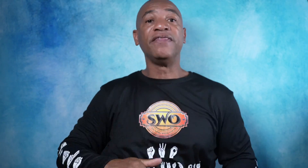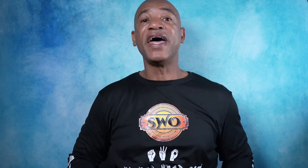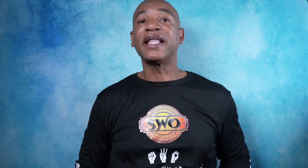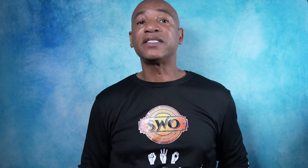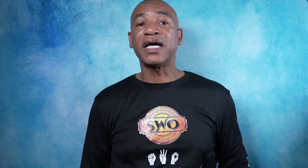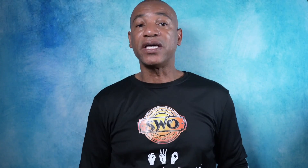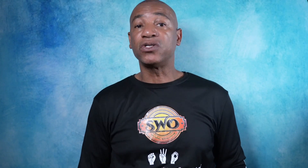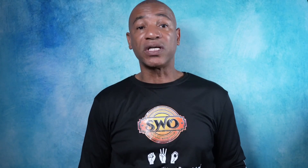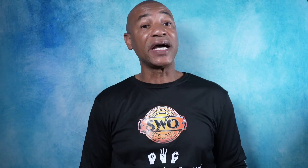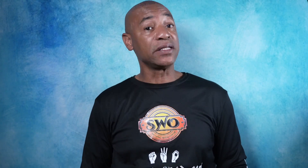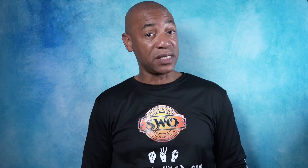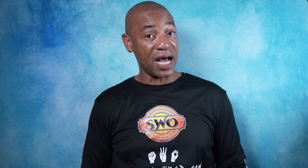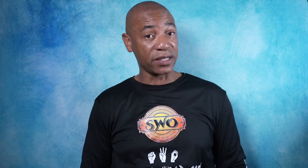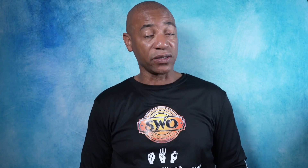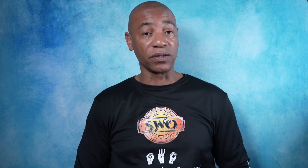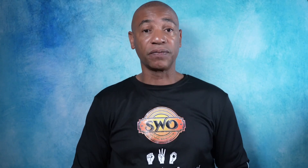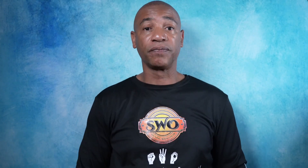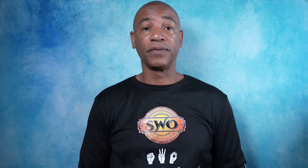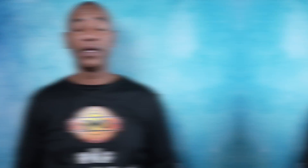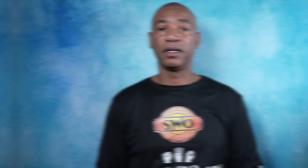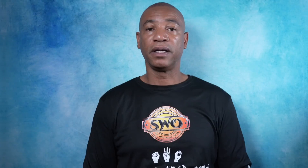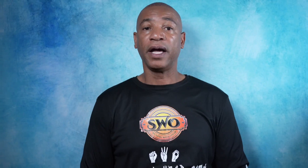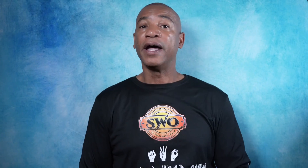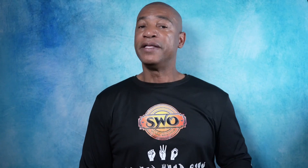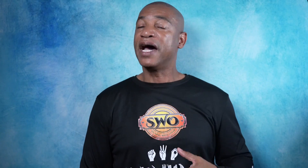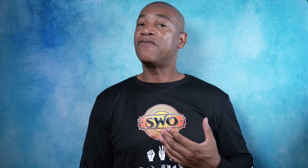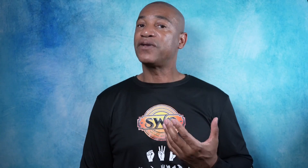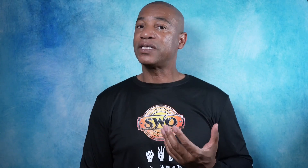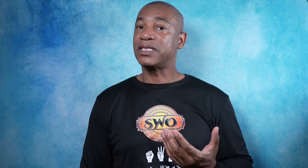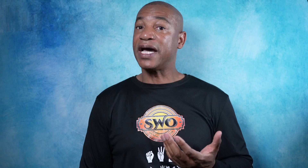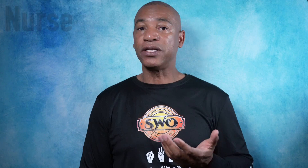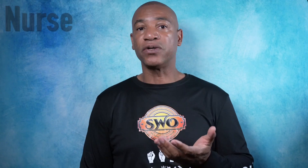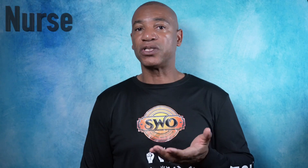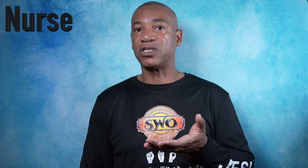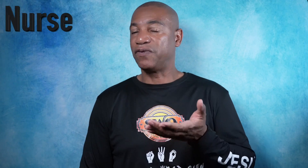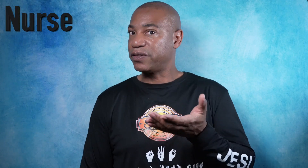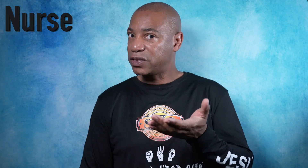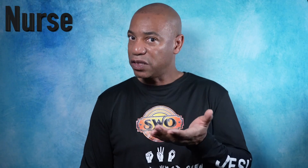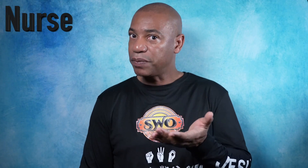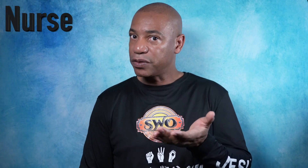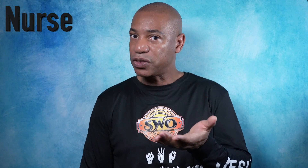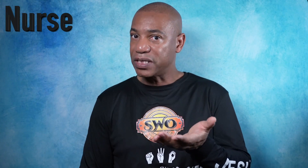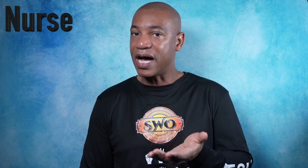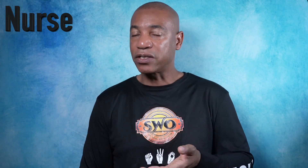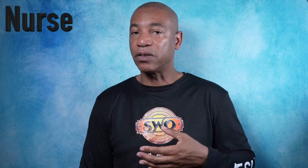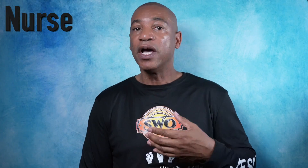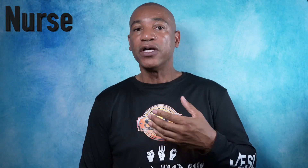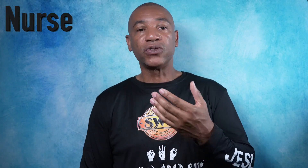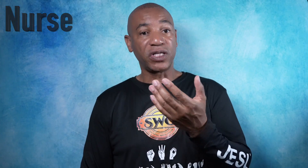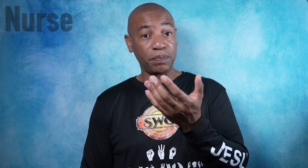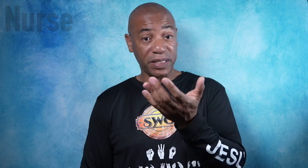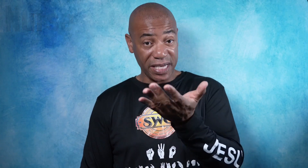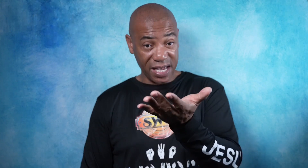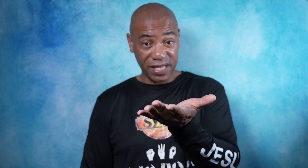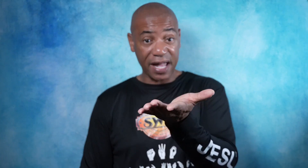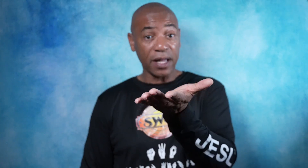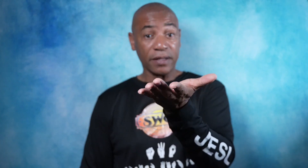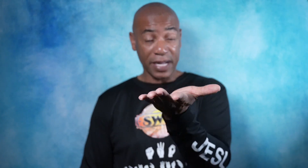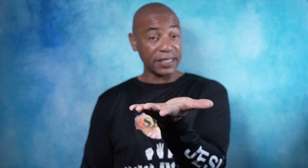That is how you sign doctor. Now for the sign nurse, is very similar to doctor. You'll simply take that